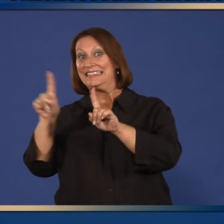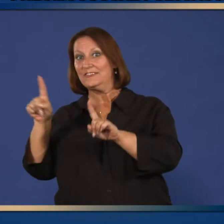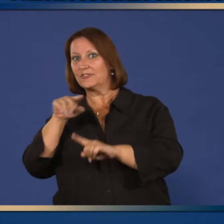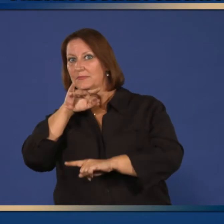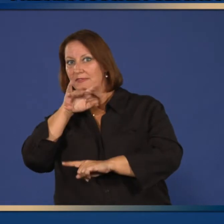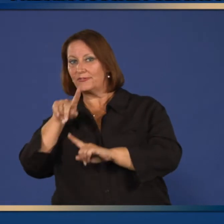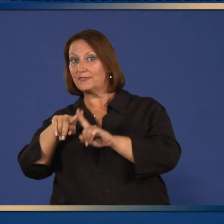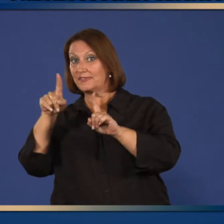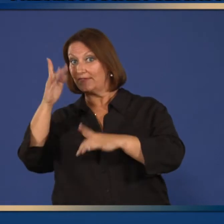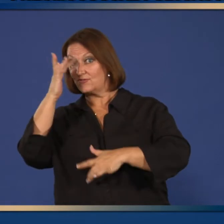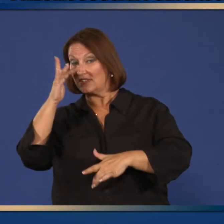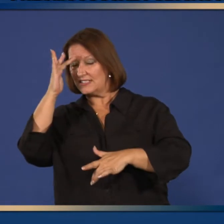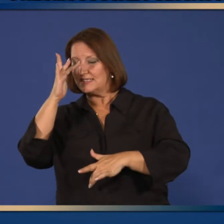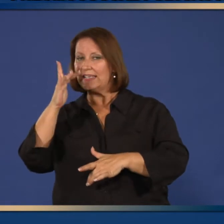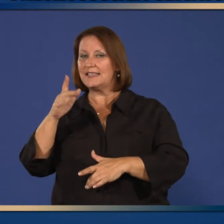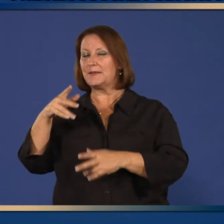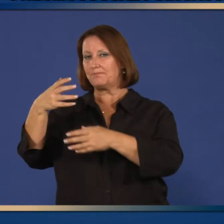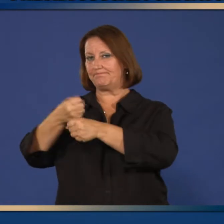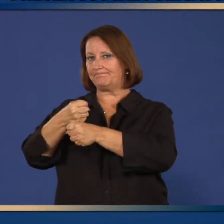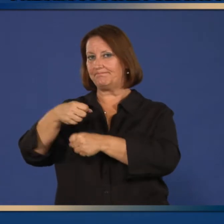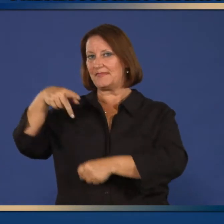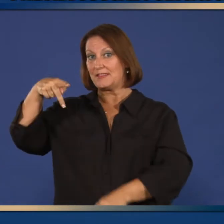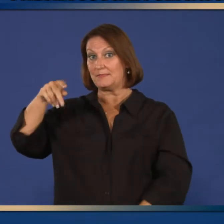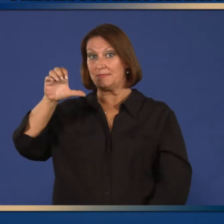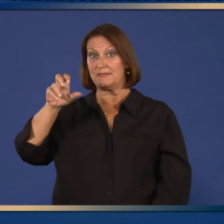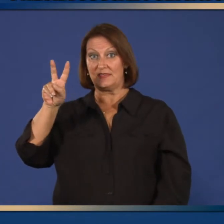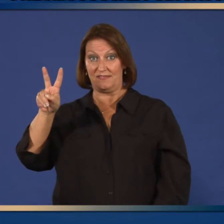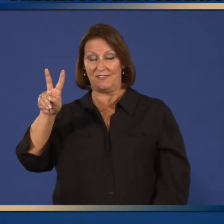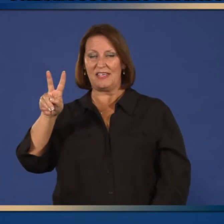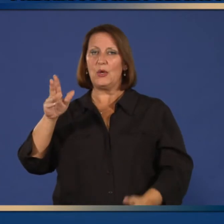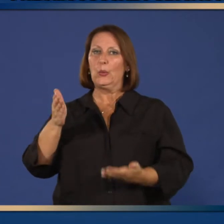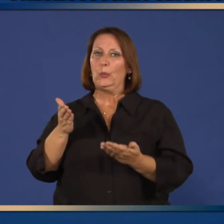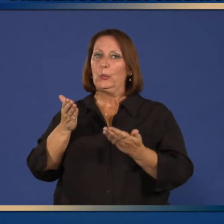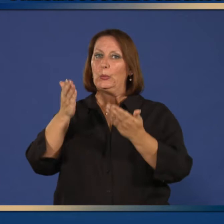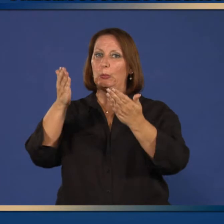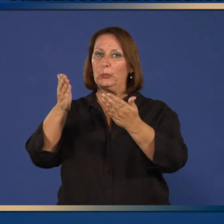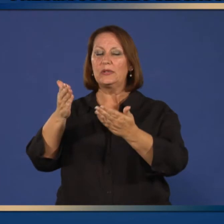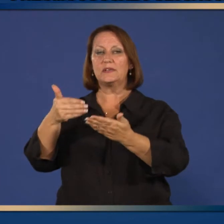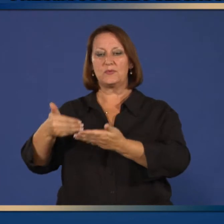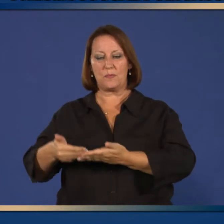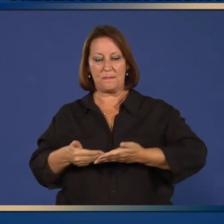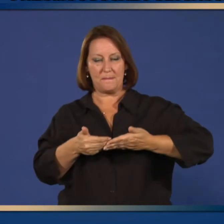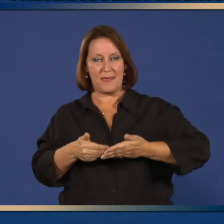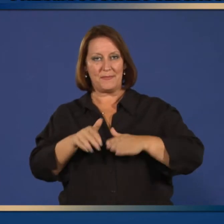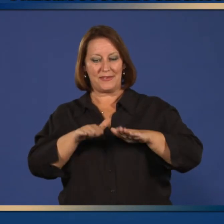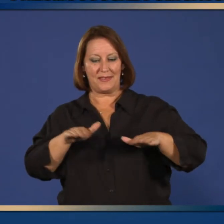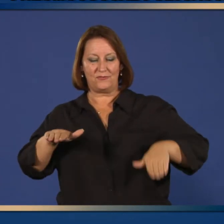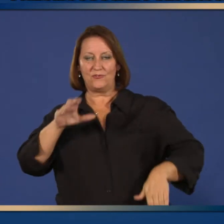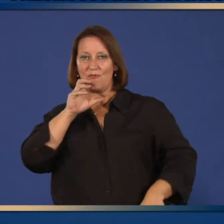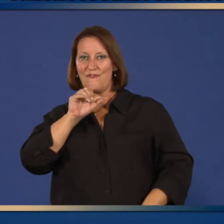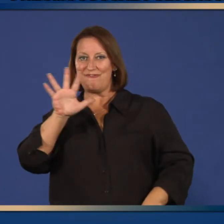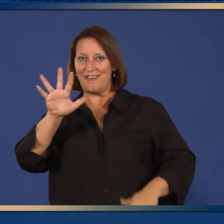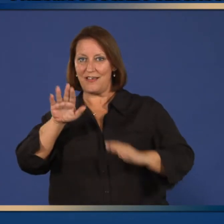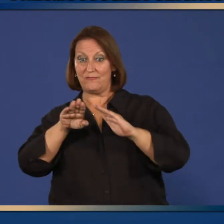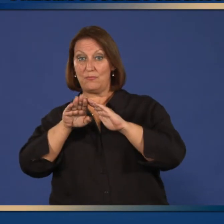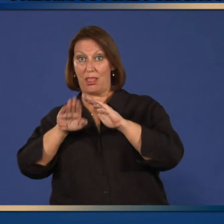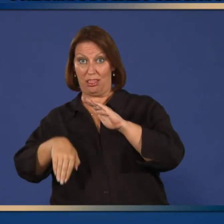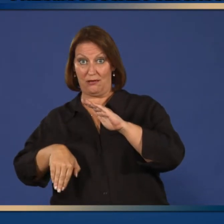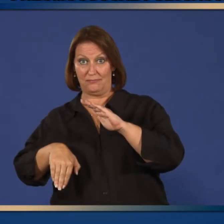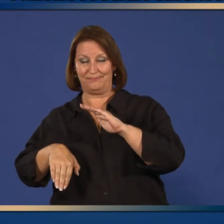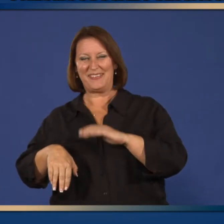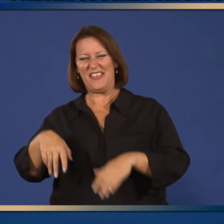PCV, is routinely recommended for children younger than 5 years of